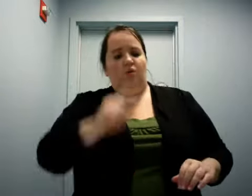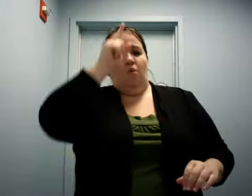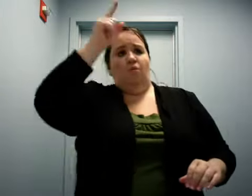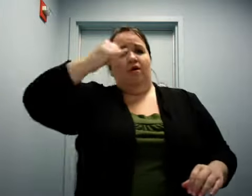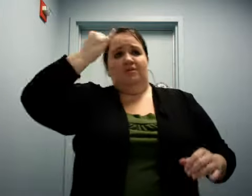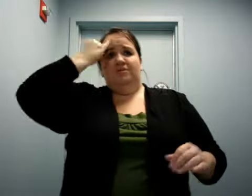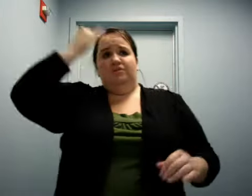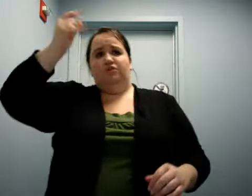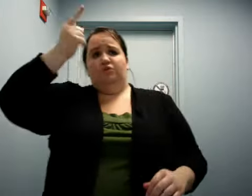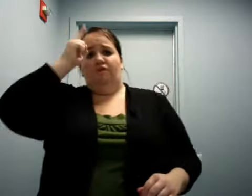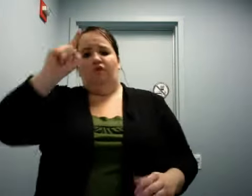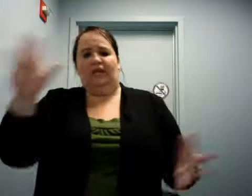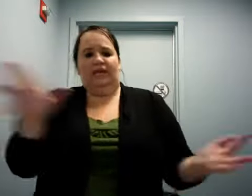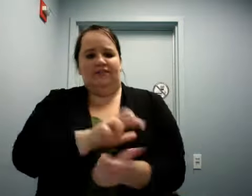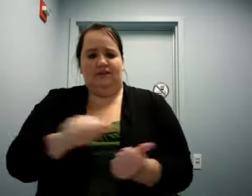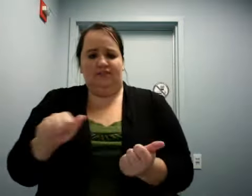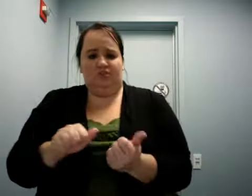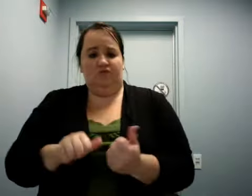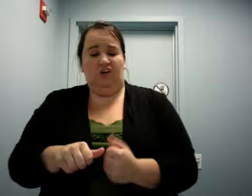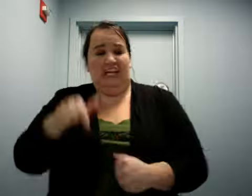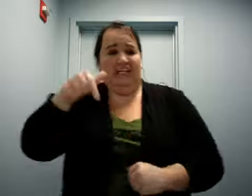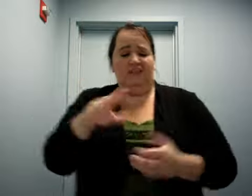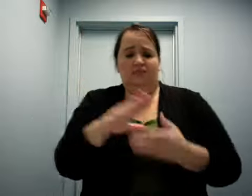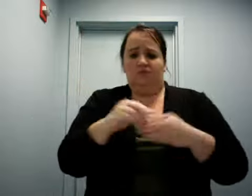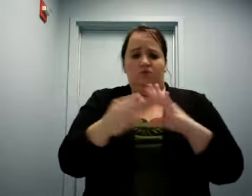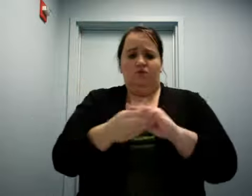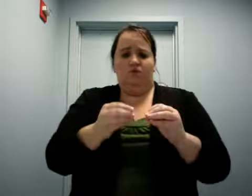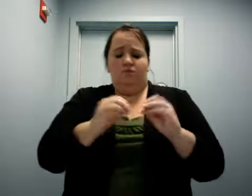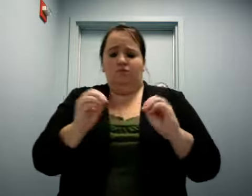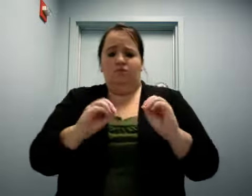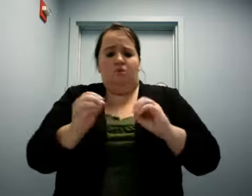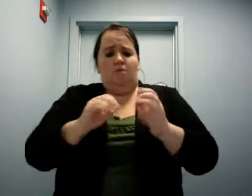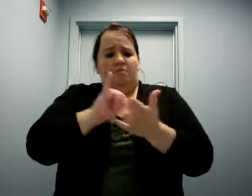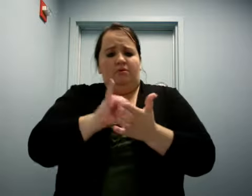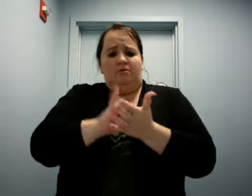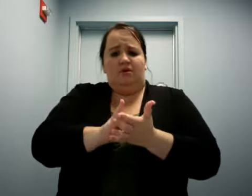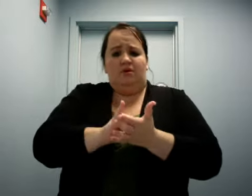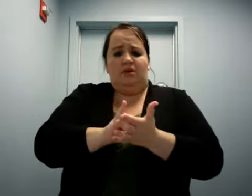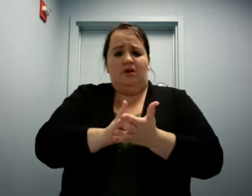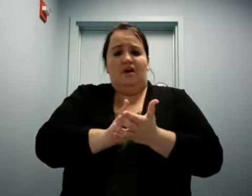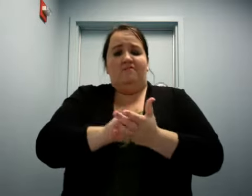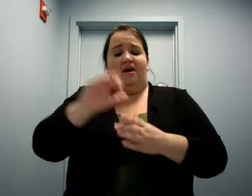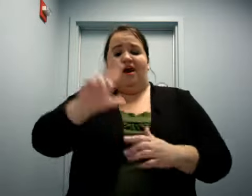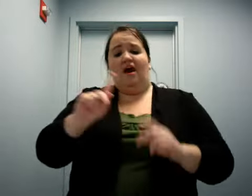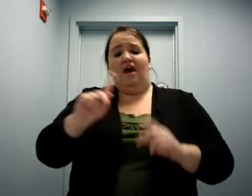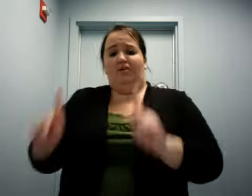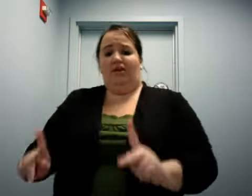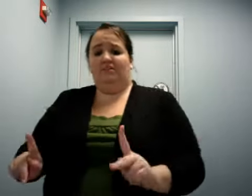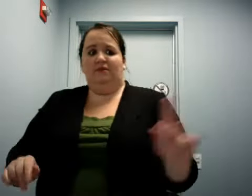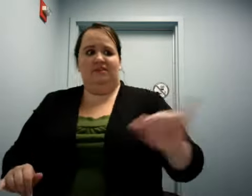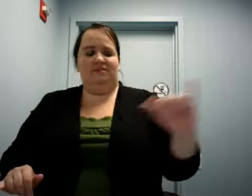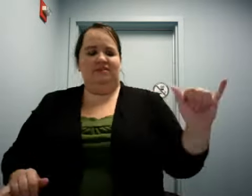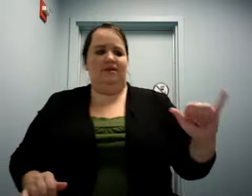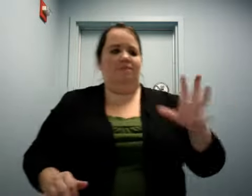In this single story, there was no possibility of Africans being similar to her in any way, no possibility of feelings more